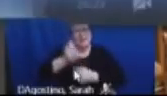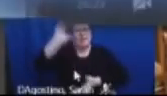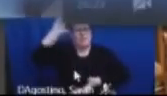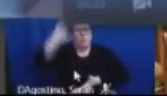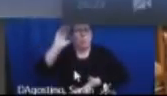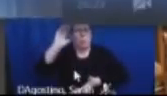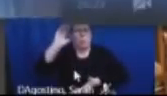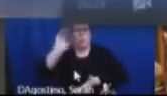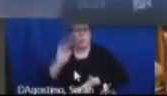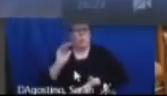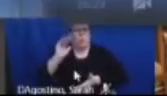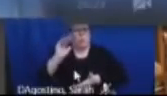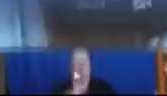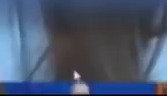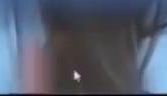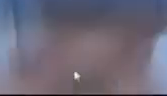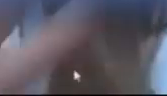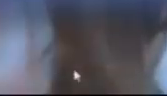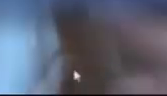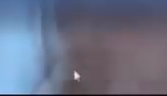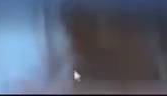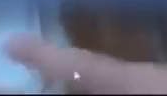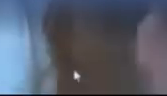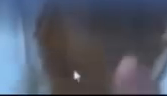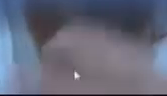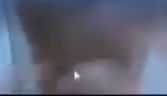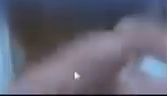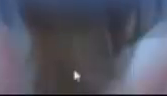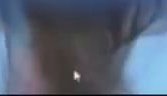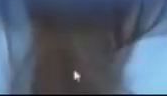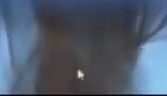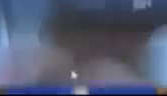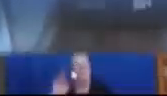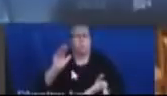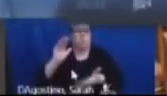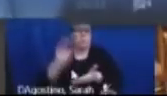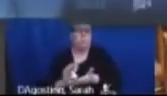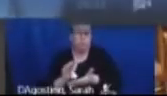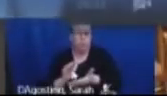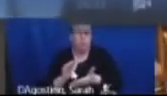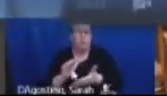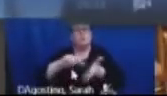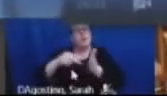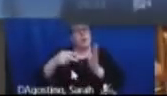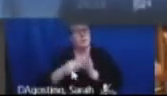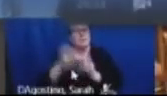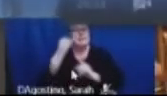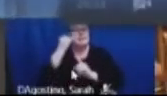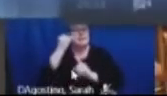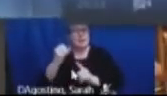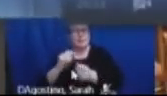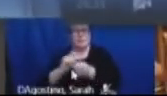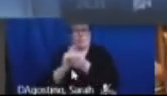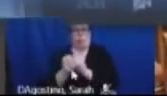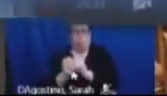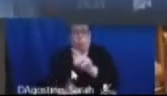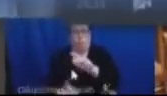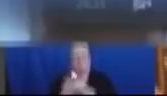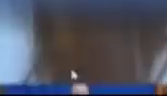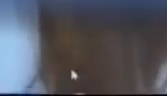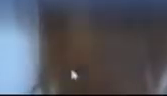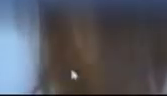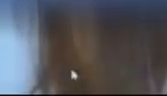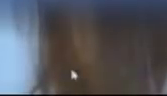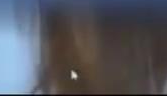the community, and the fewer opportunities that if these mutations or variants continue to occur, they